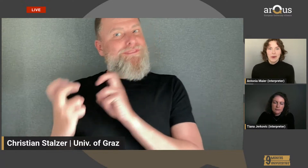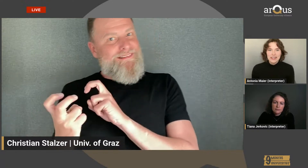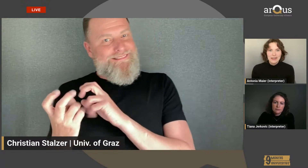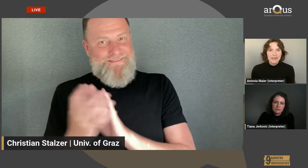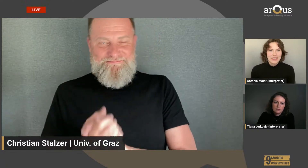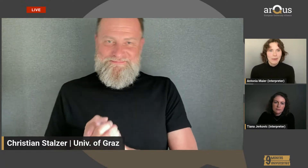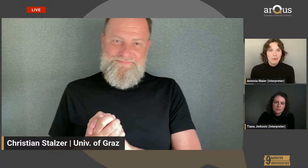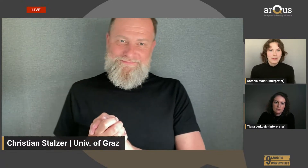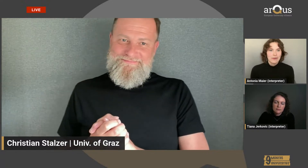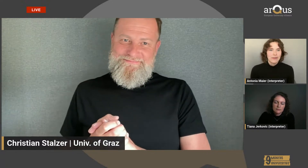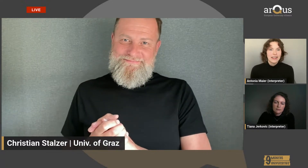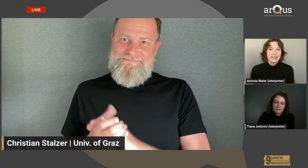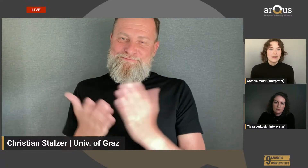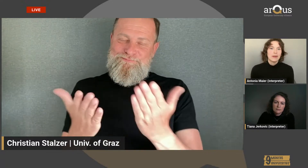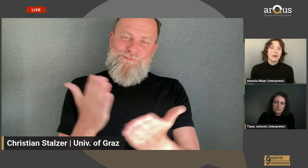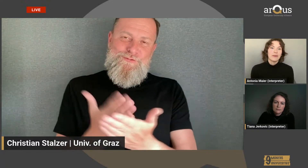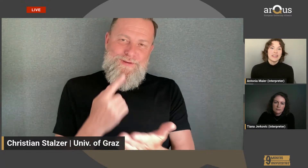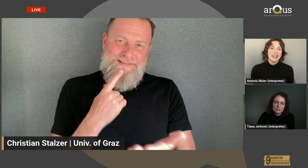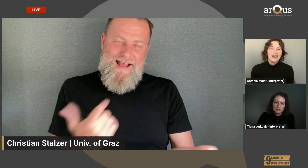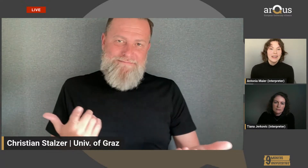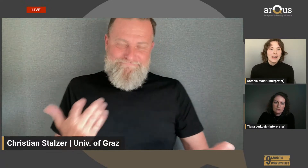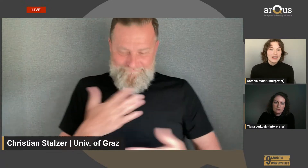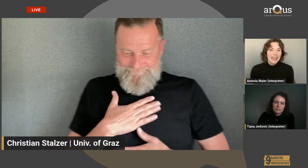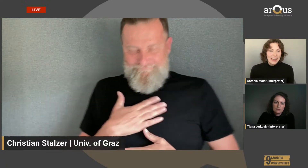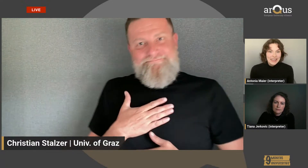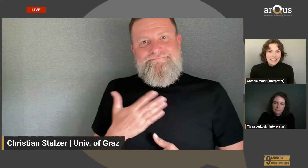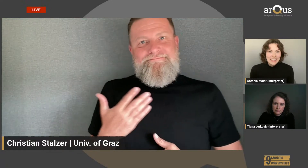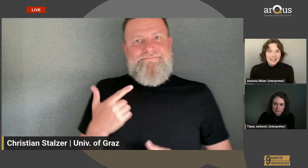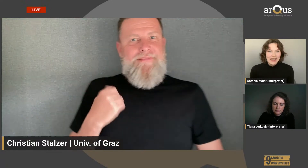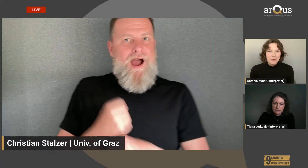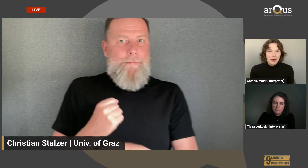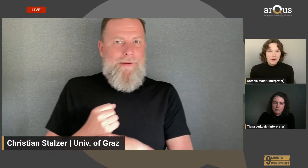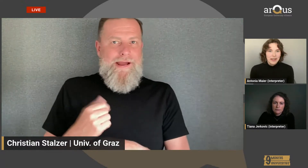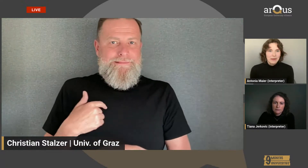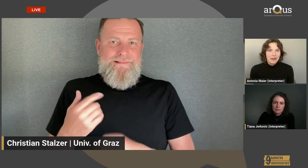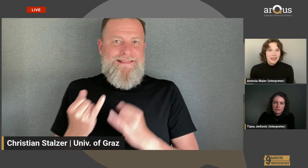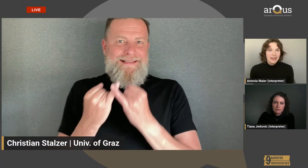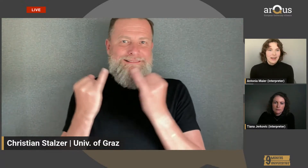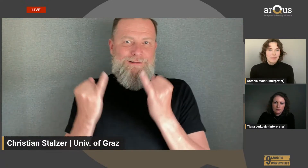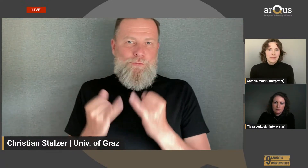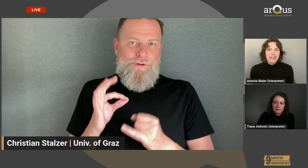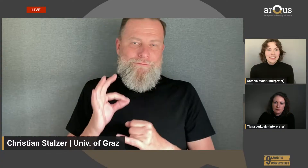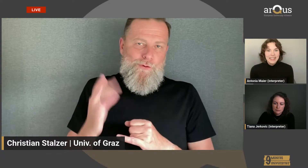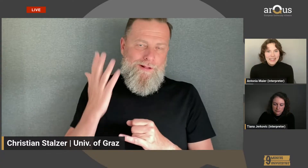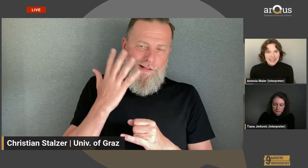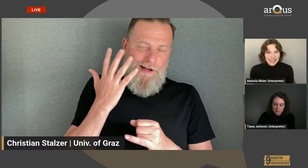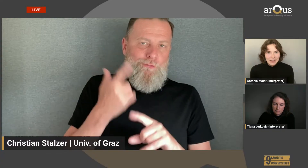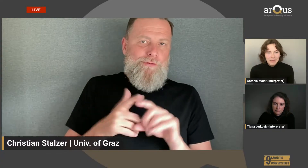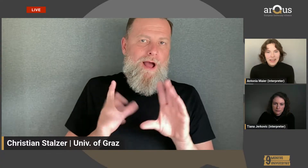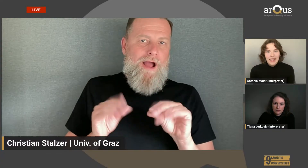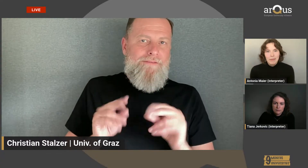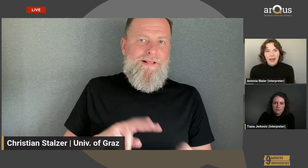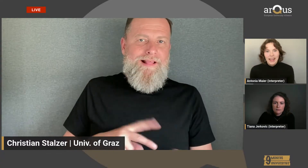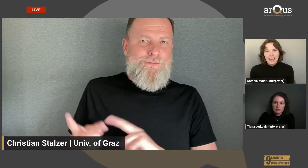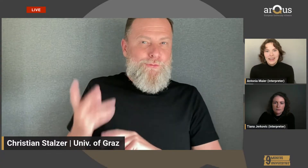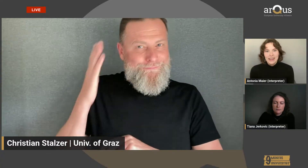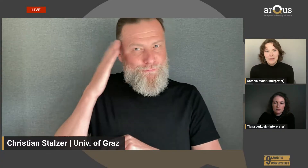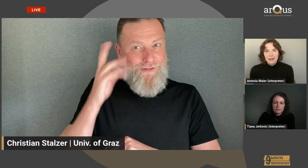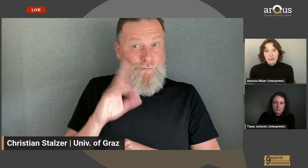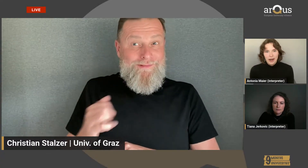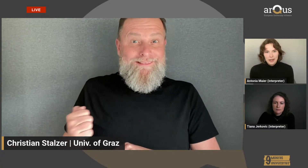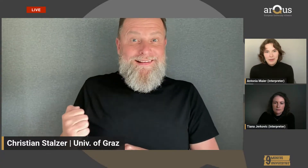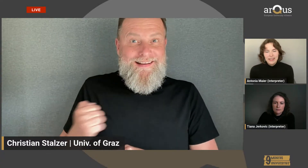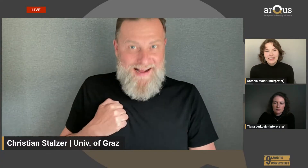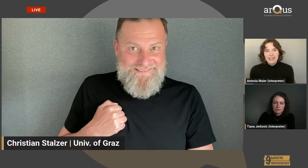some positive examples of things that we already attained, that we already succeeded in.